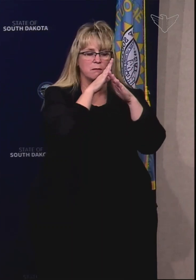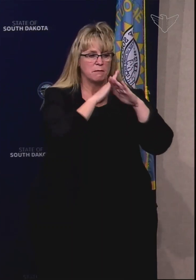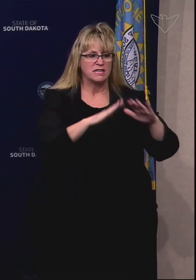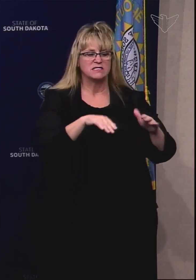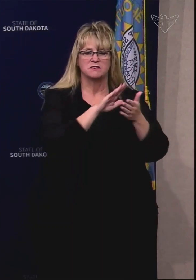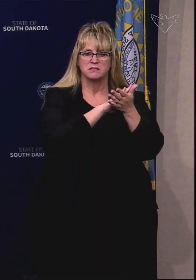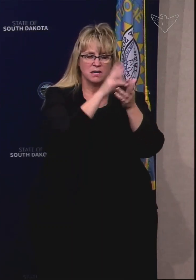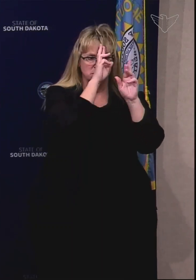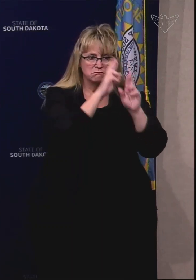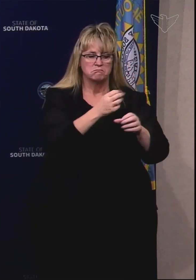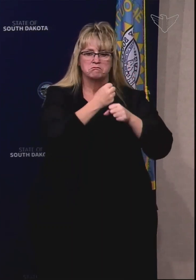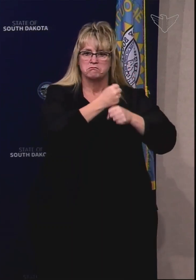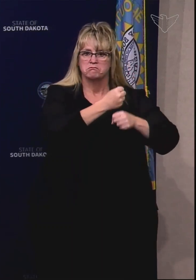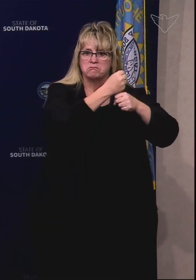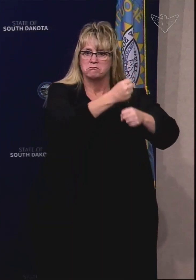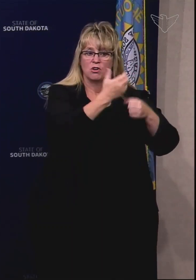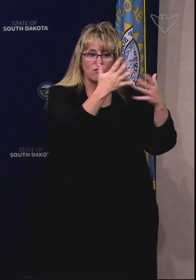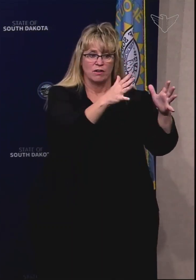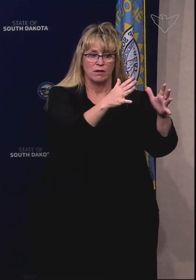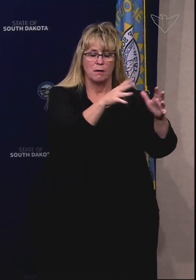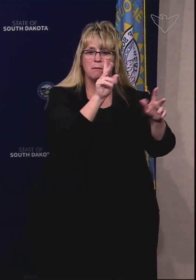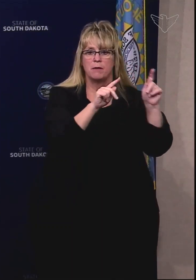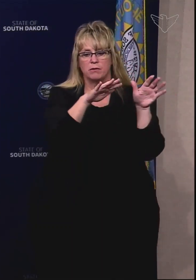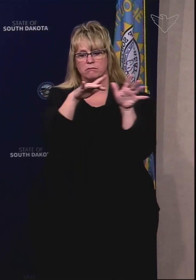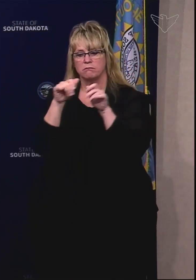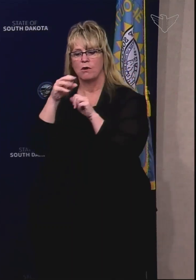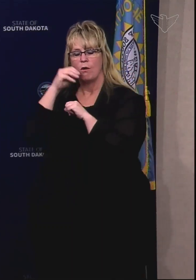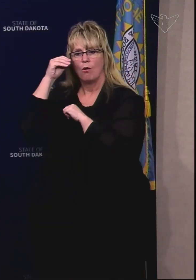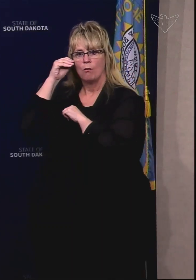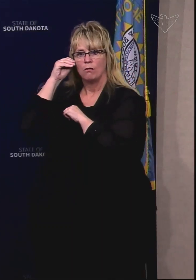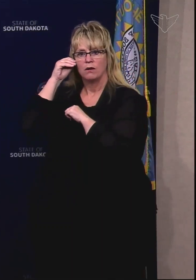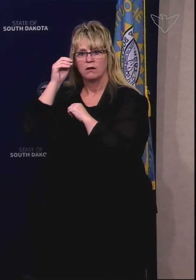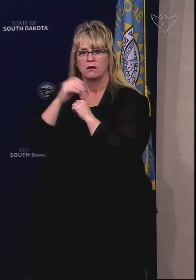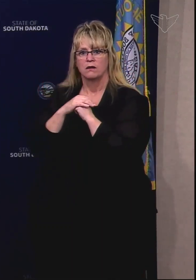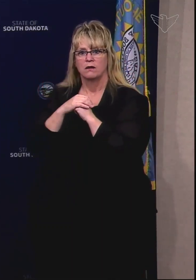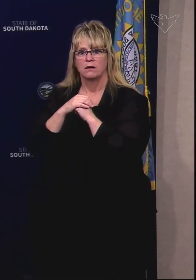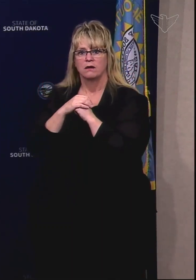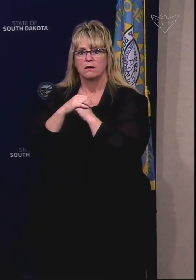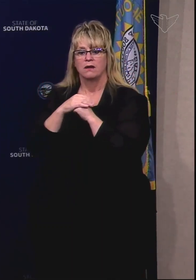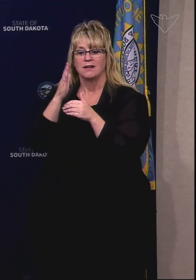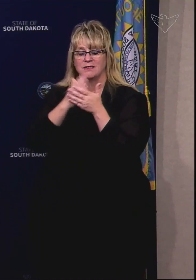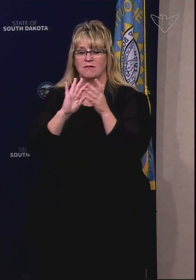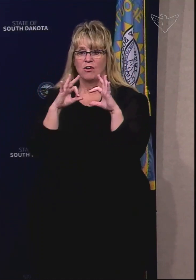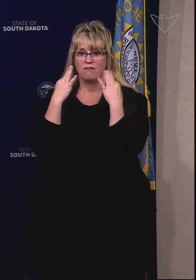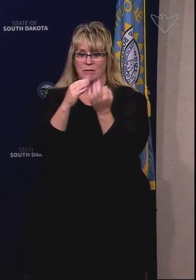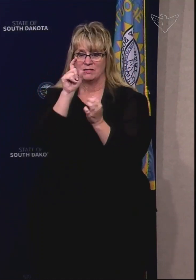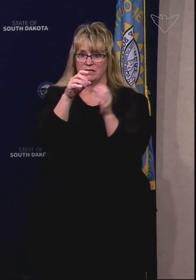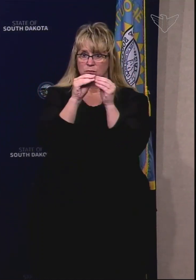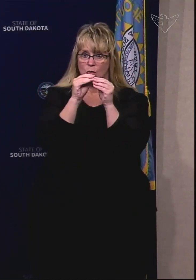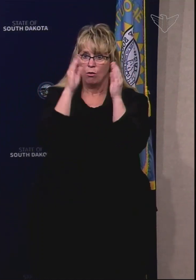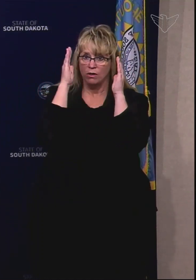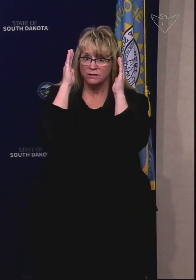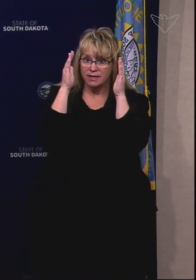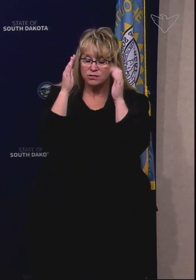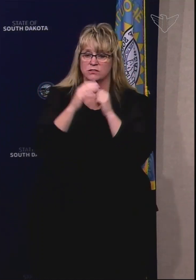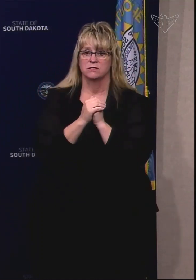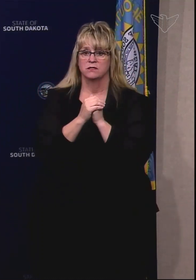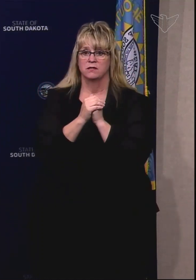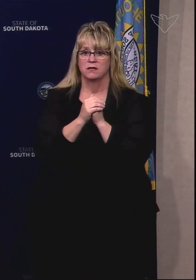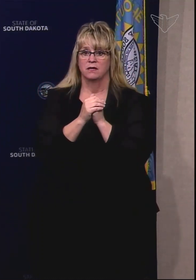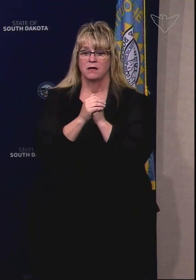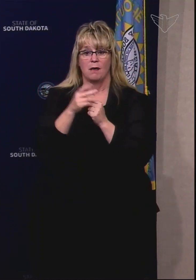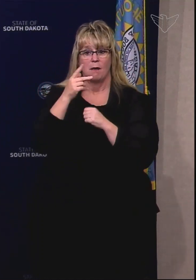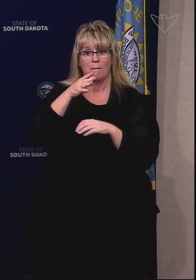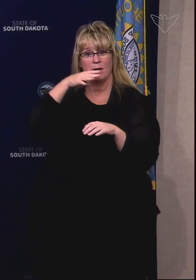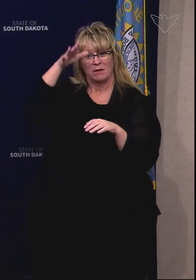and concluded and people had gone home, it showed us that some of our families need a lot more attention. Parents, you need to know if your